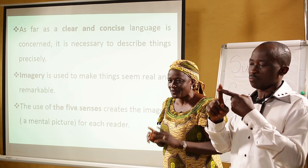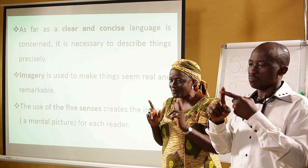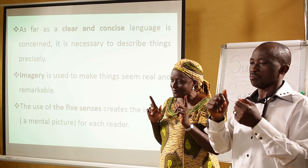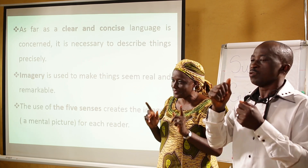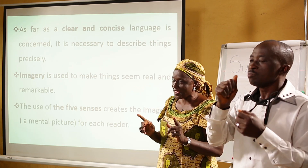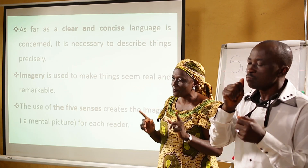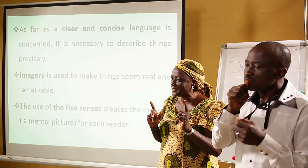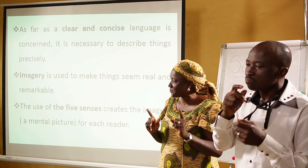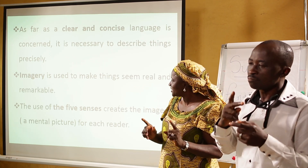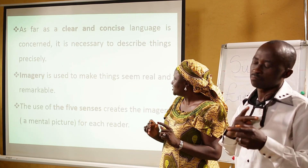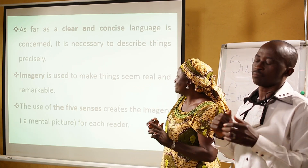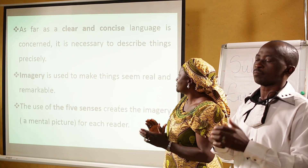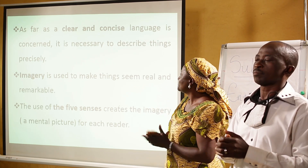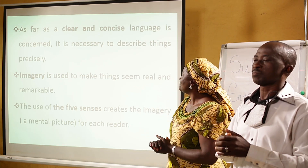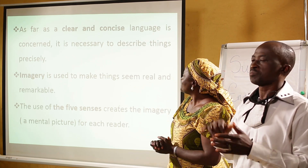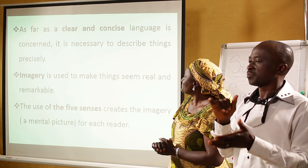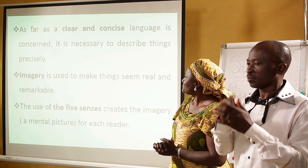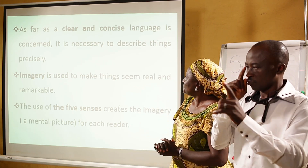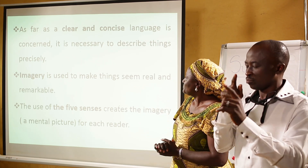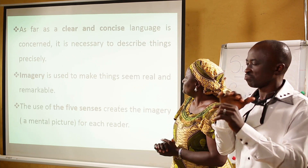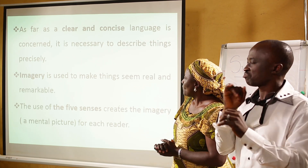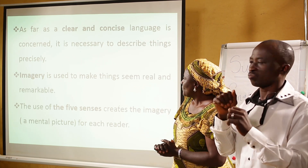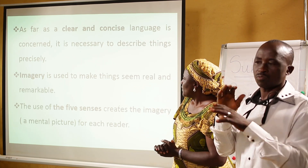Pedro. The aim is not achieved.